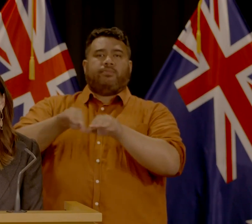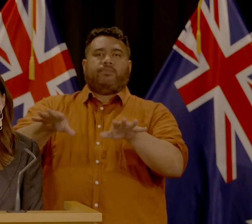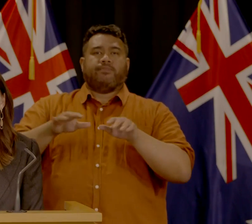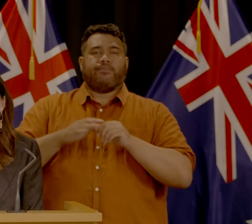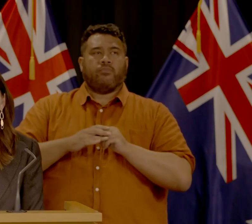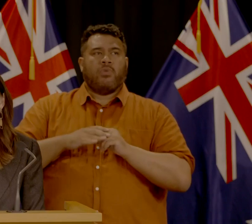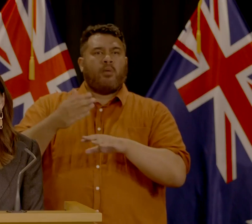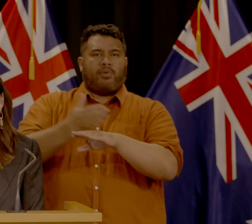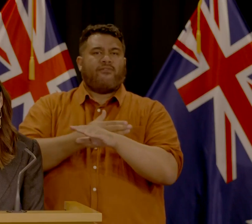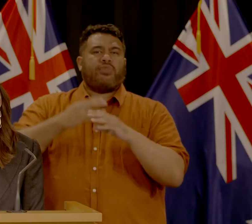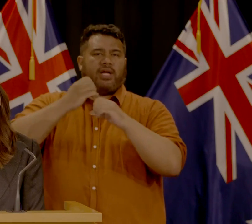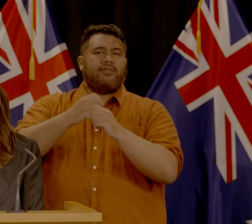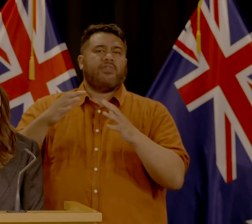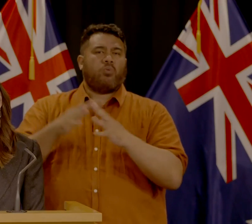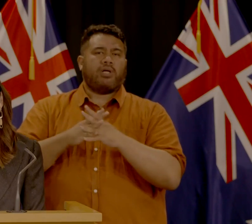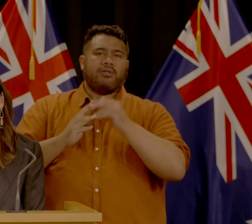will be out before the week is out.